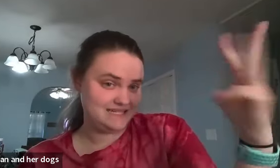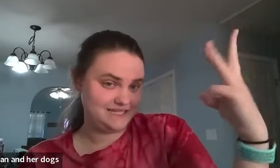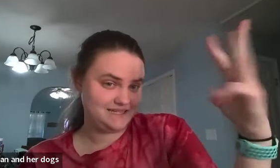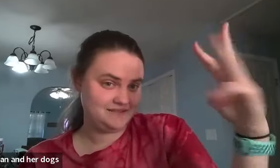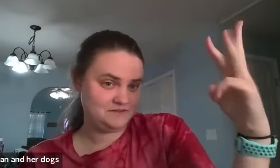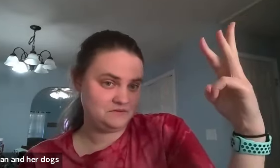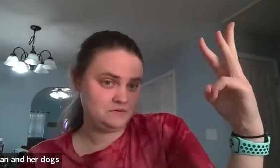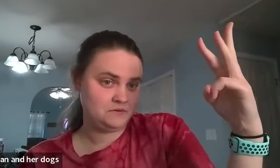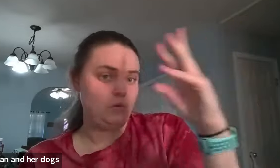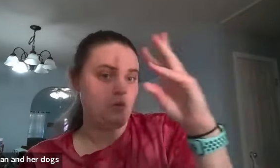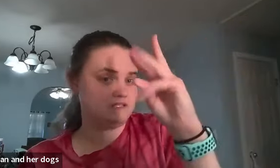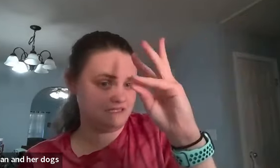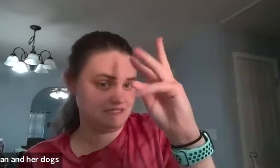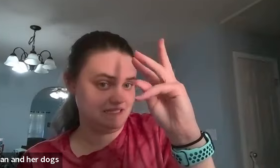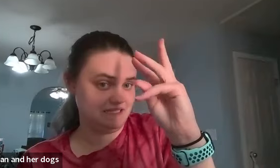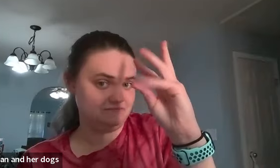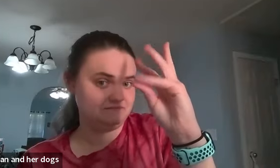16 or 16.